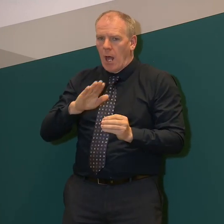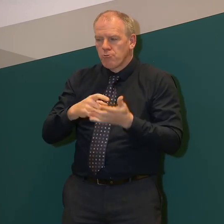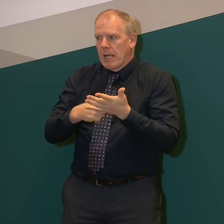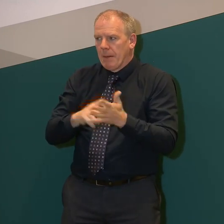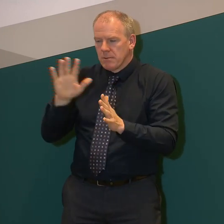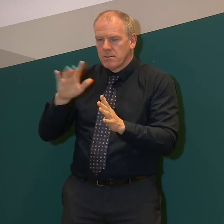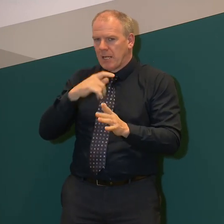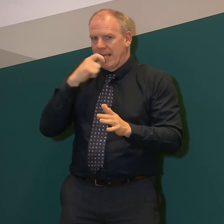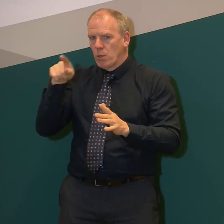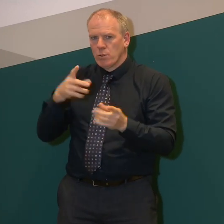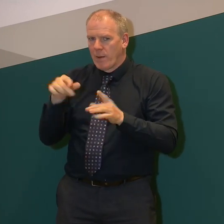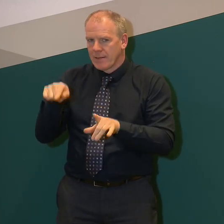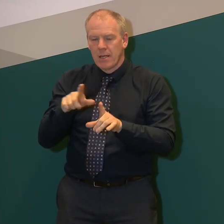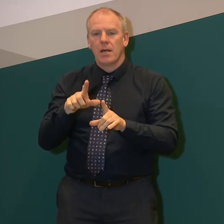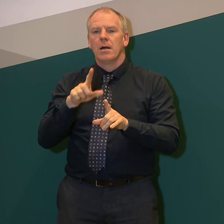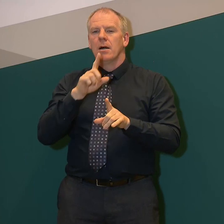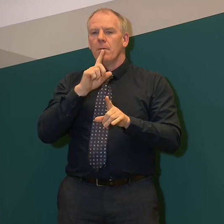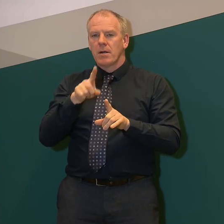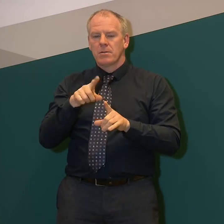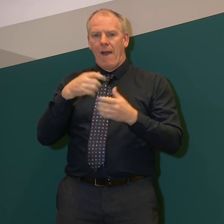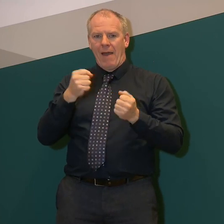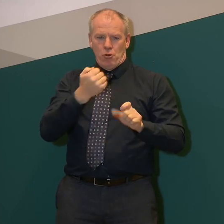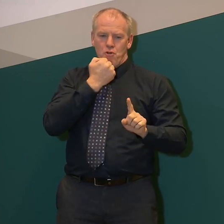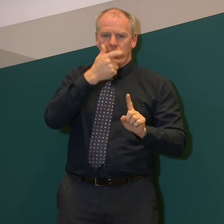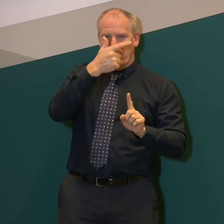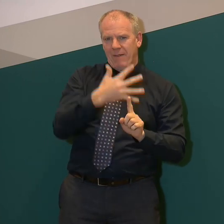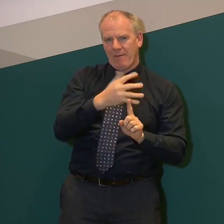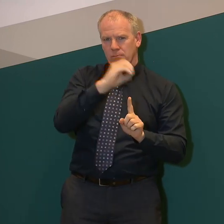doing, that of that number